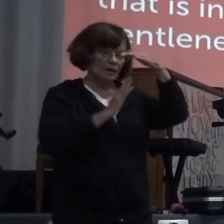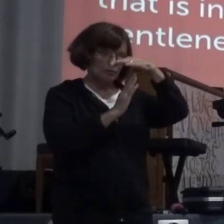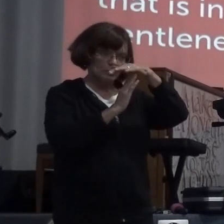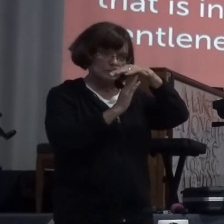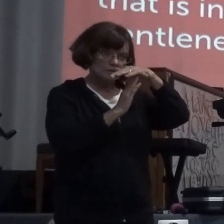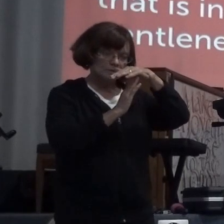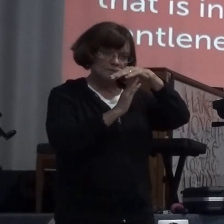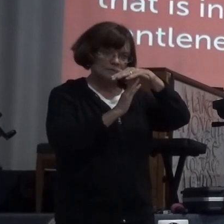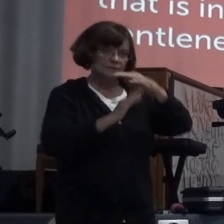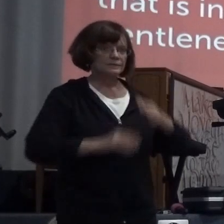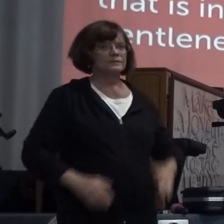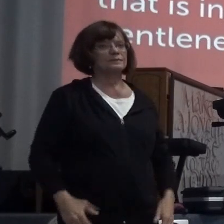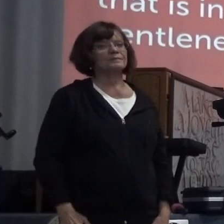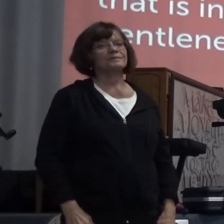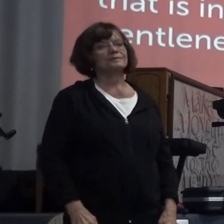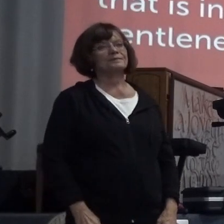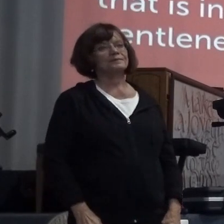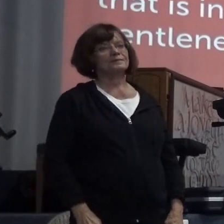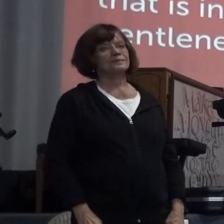they?